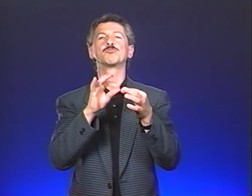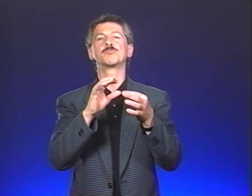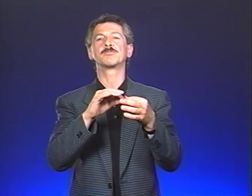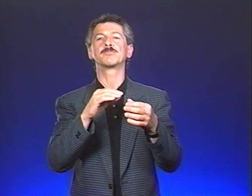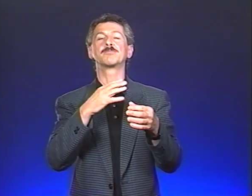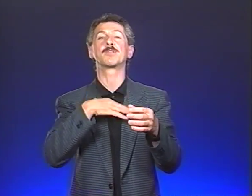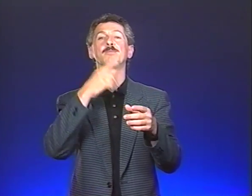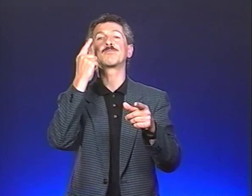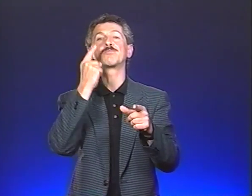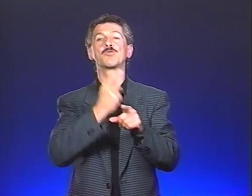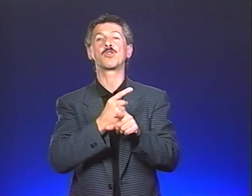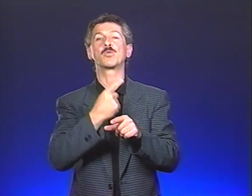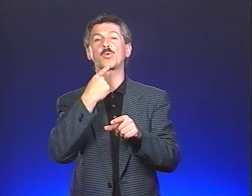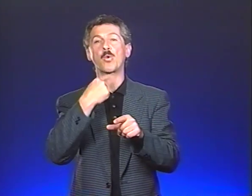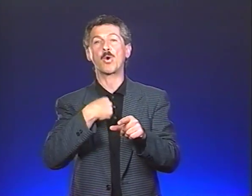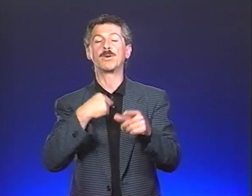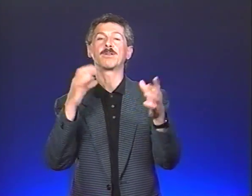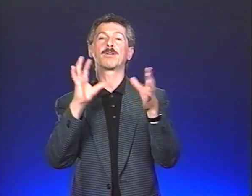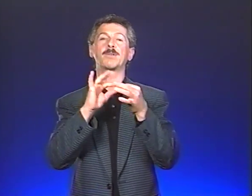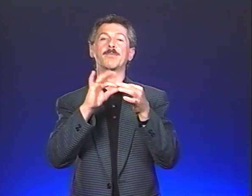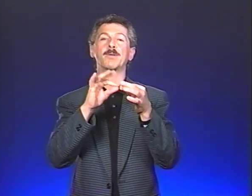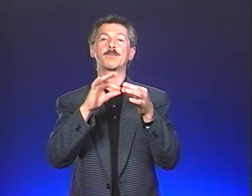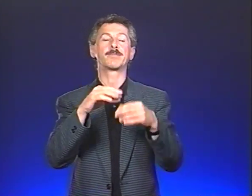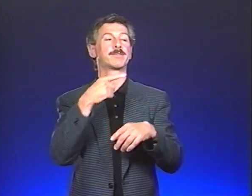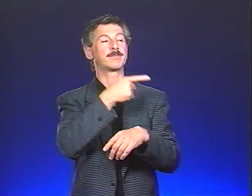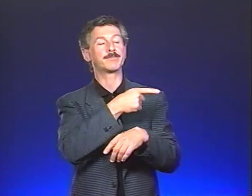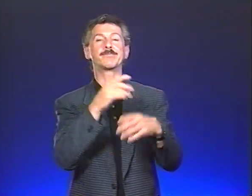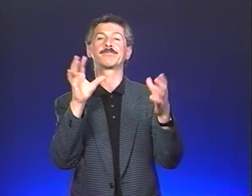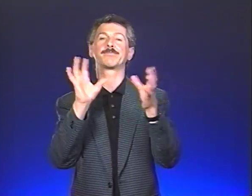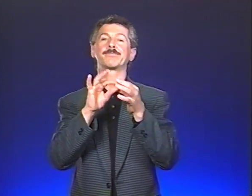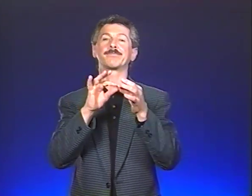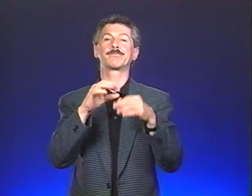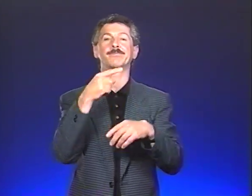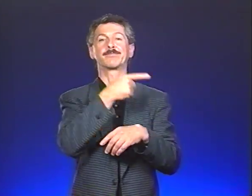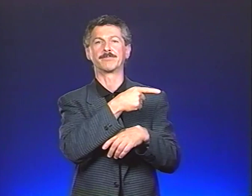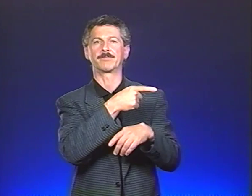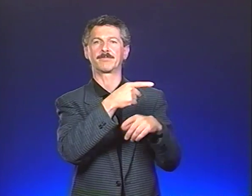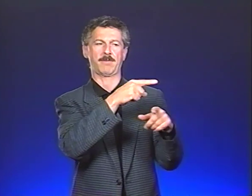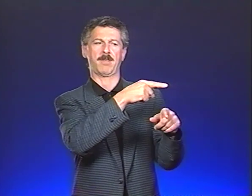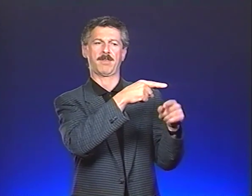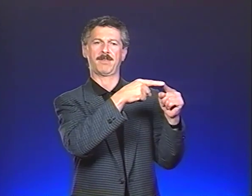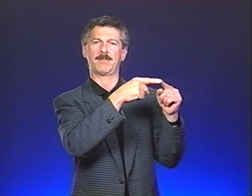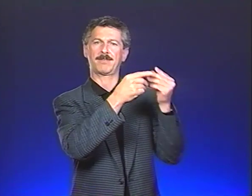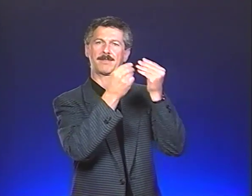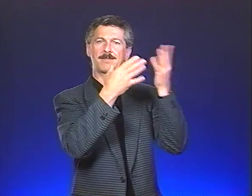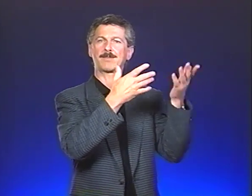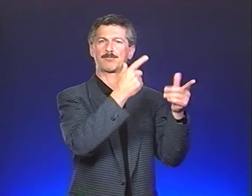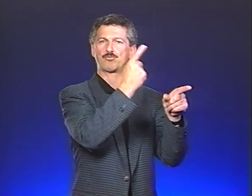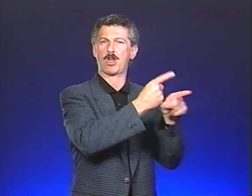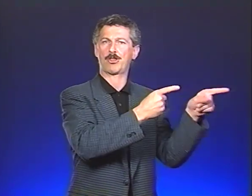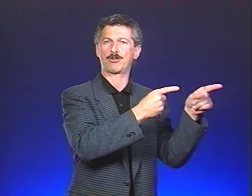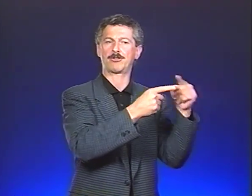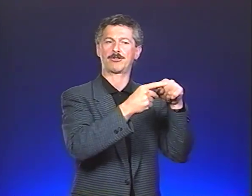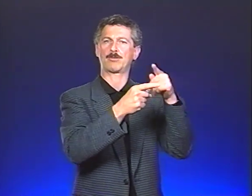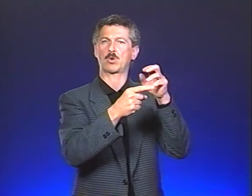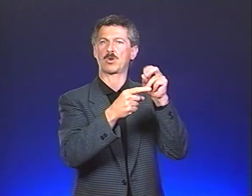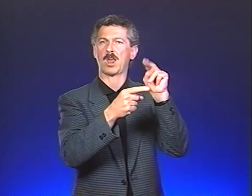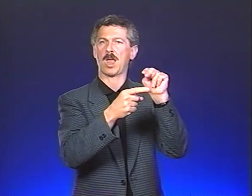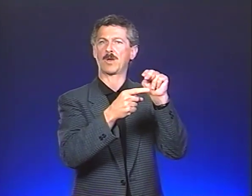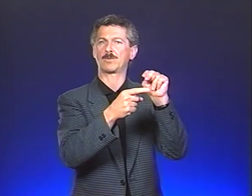If I'm telling a story and say that my brother told me something, and I can use this pointing sign to represent my